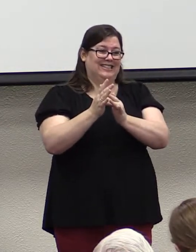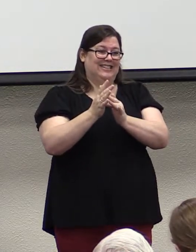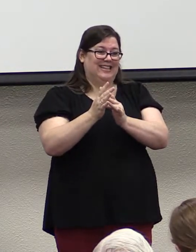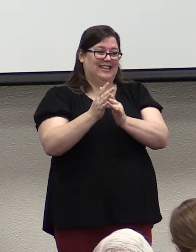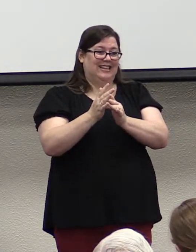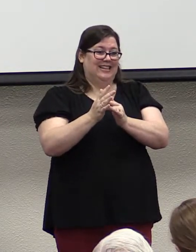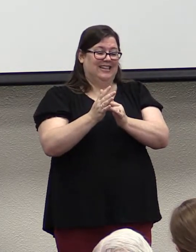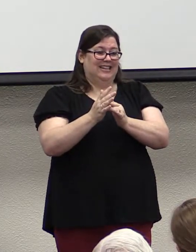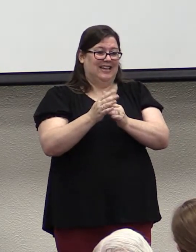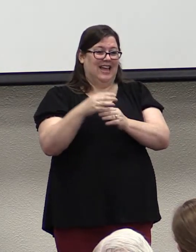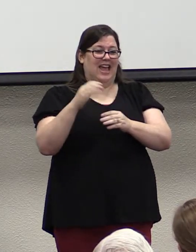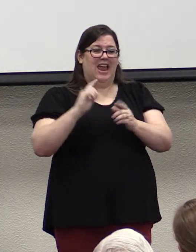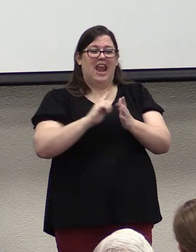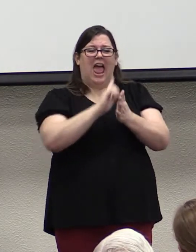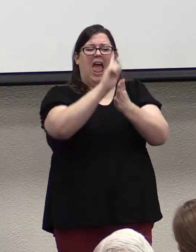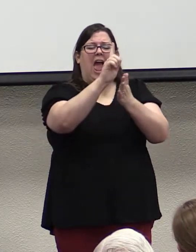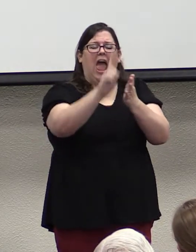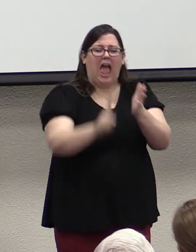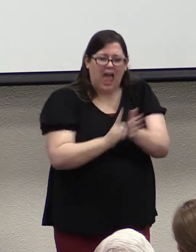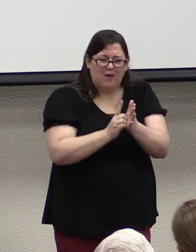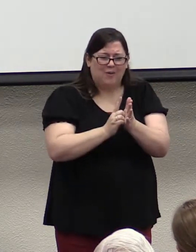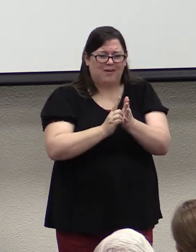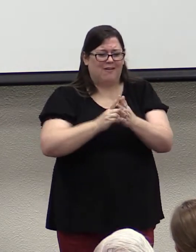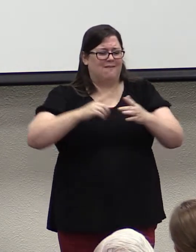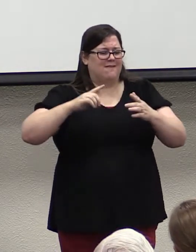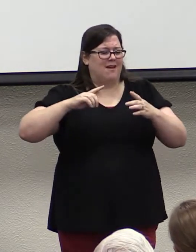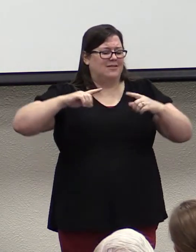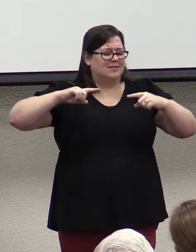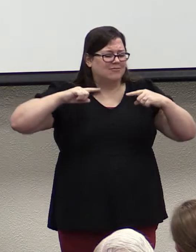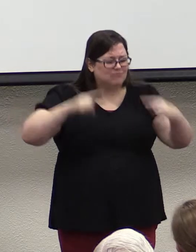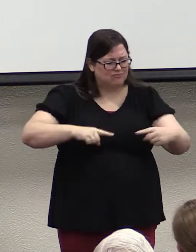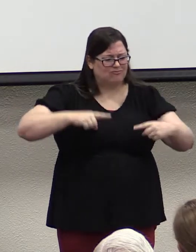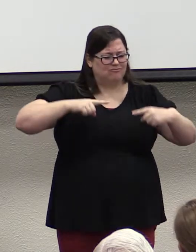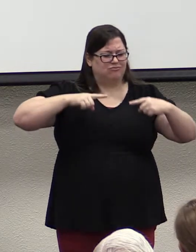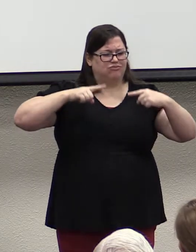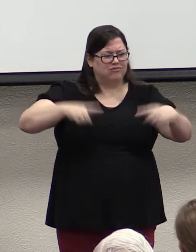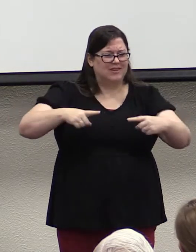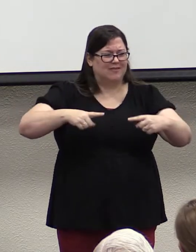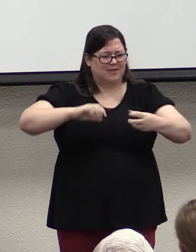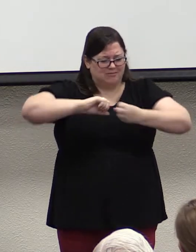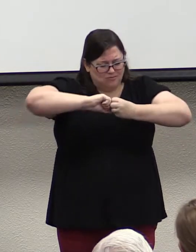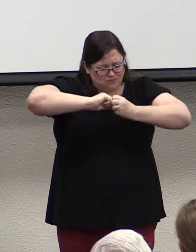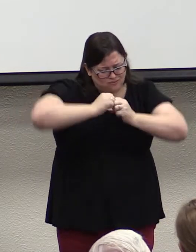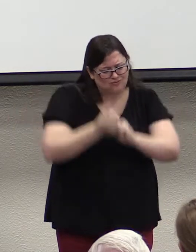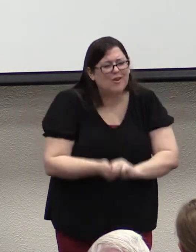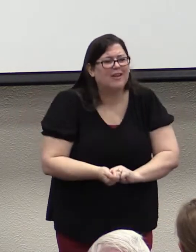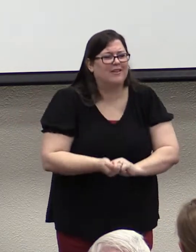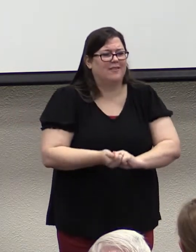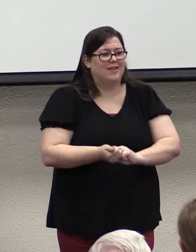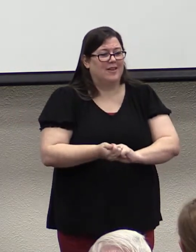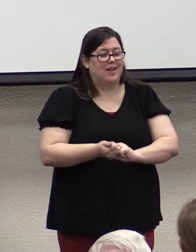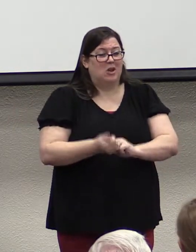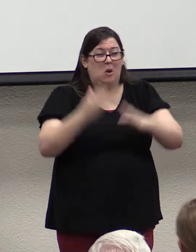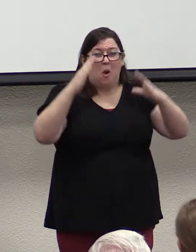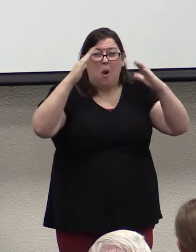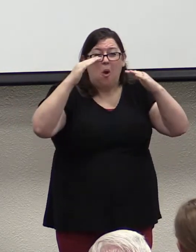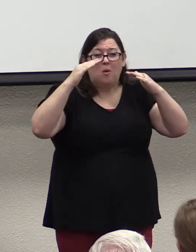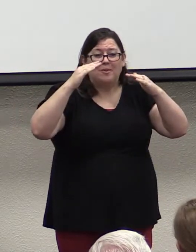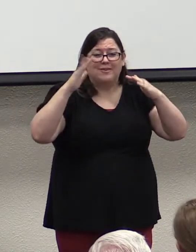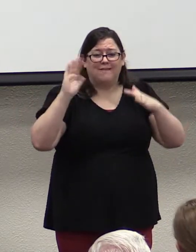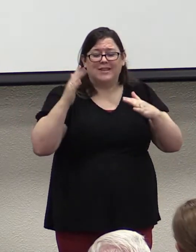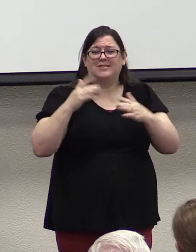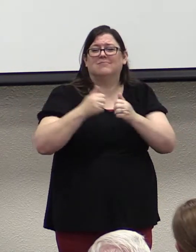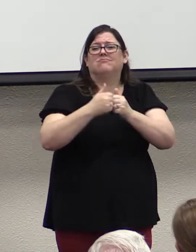An hour of suffering and strife when hope seems to be too far away.